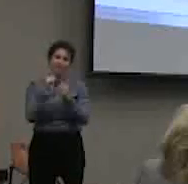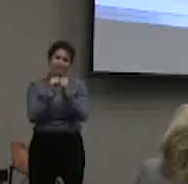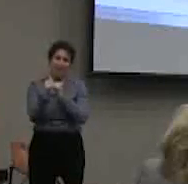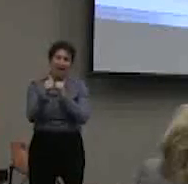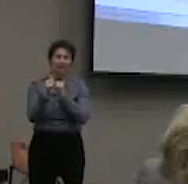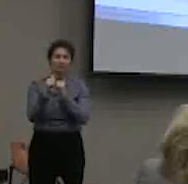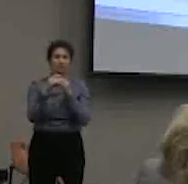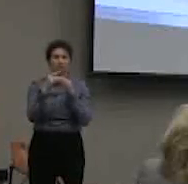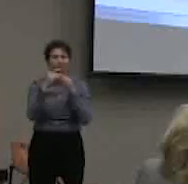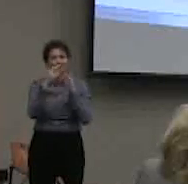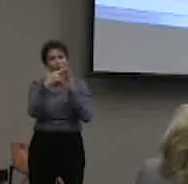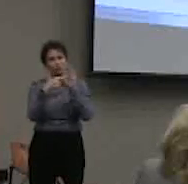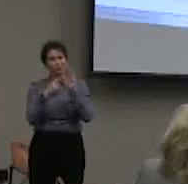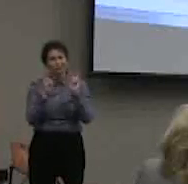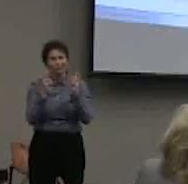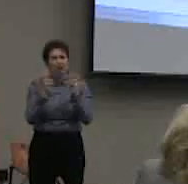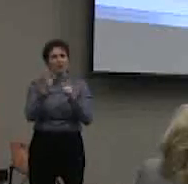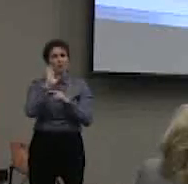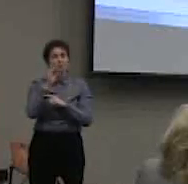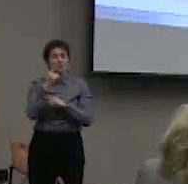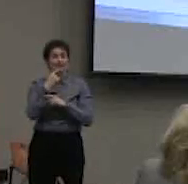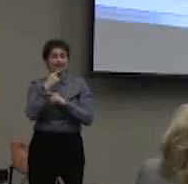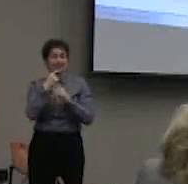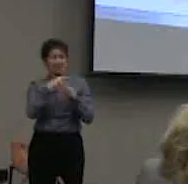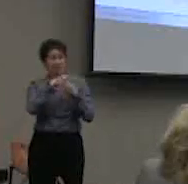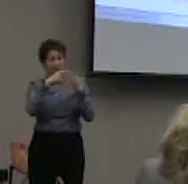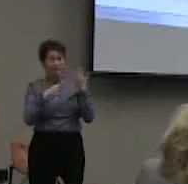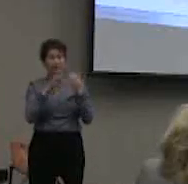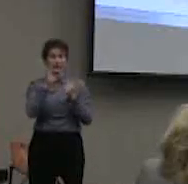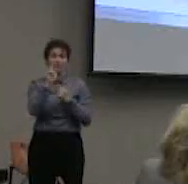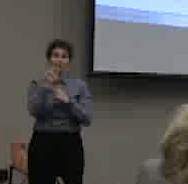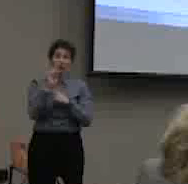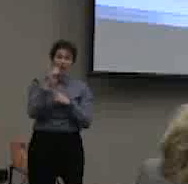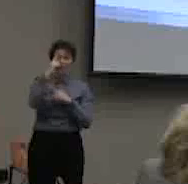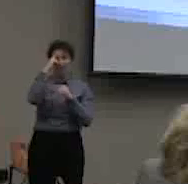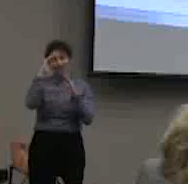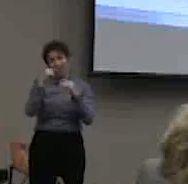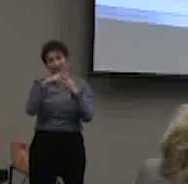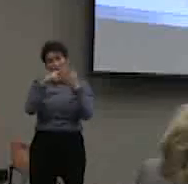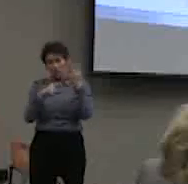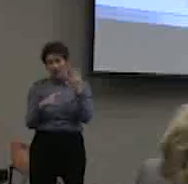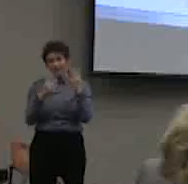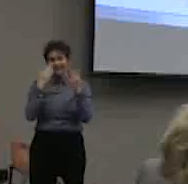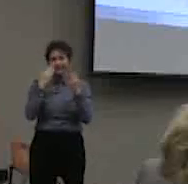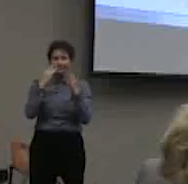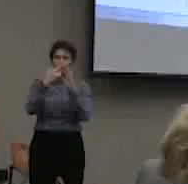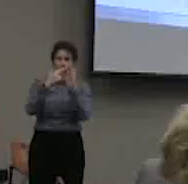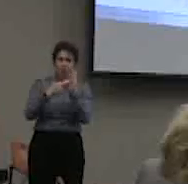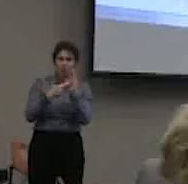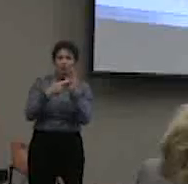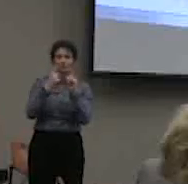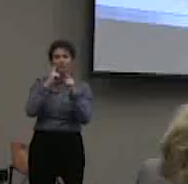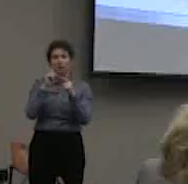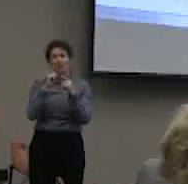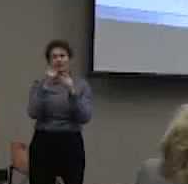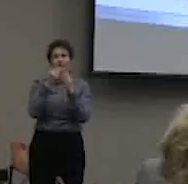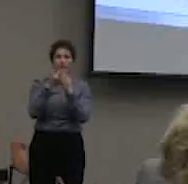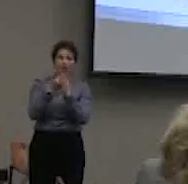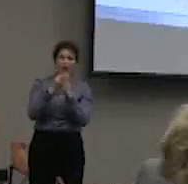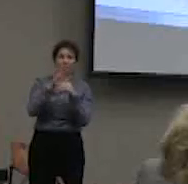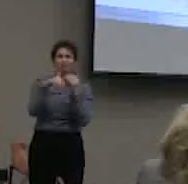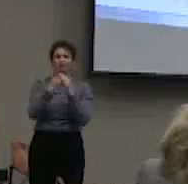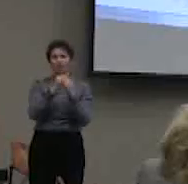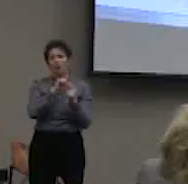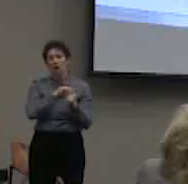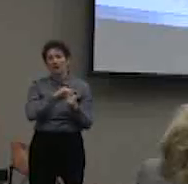guardrails, for lack of a better word, that says here's the basic frame. We expect you to do these four things. Here are sort of the rules of the game with the dollars and quality.